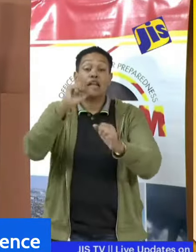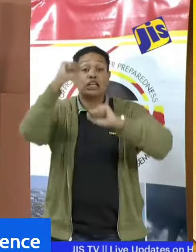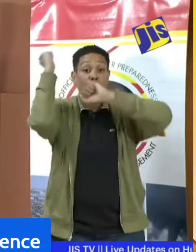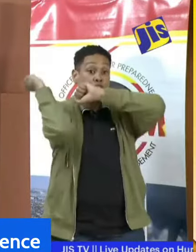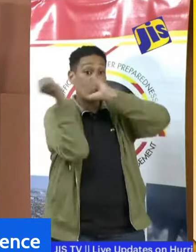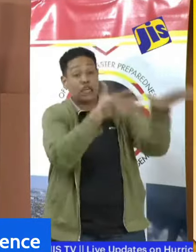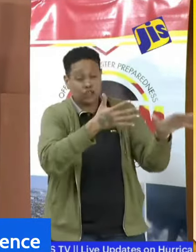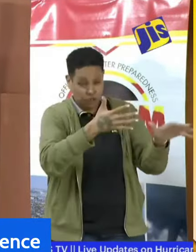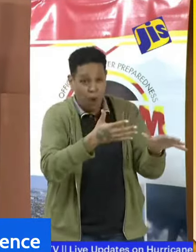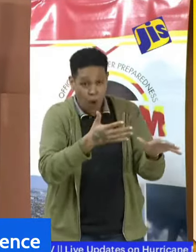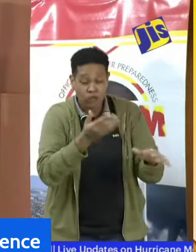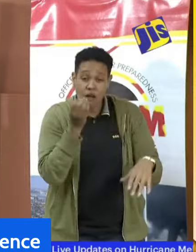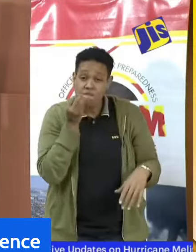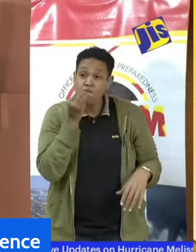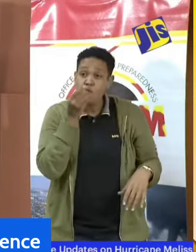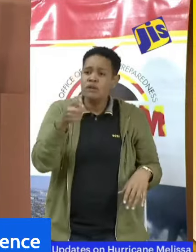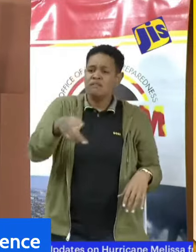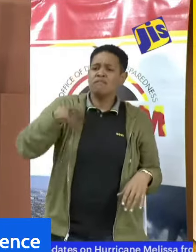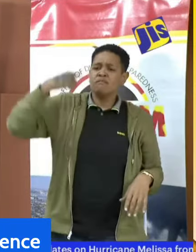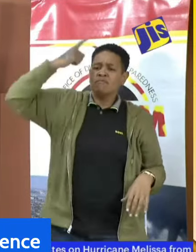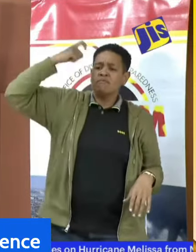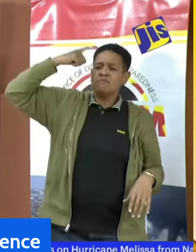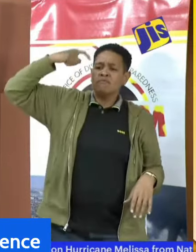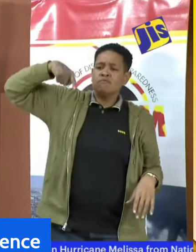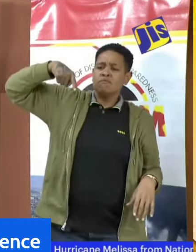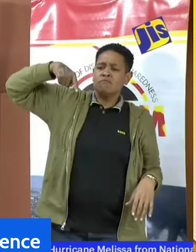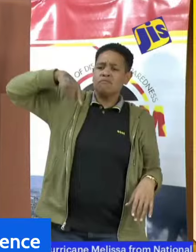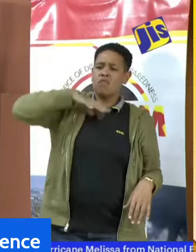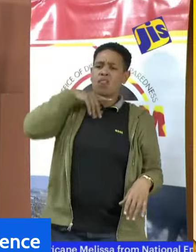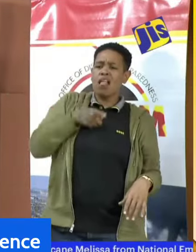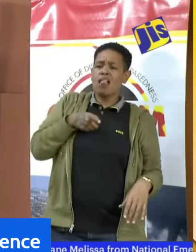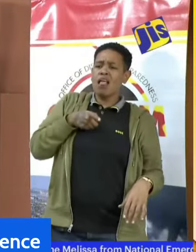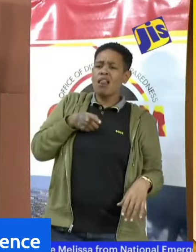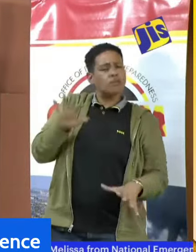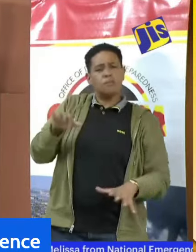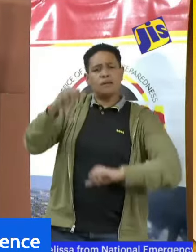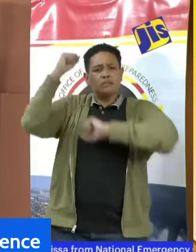of foods that they suspect is contaminated,